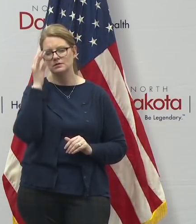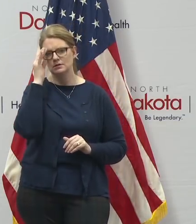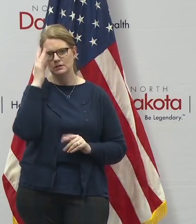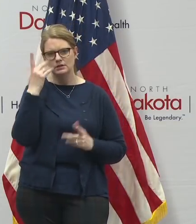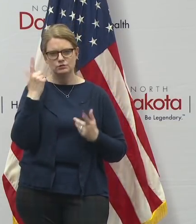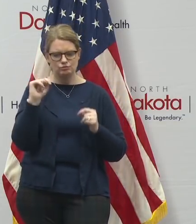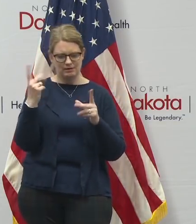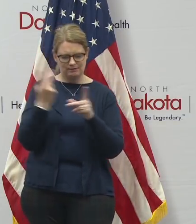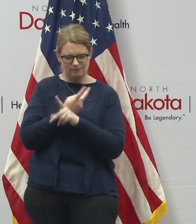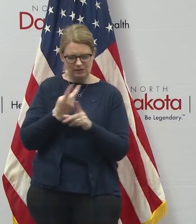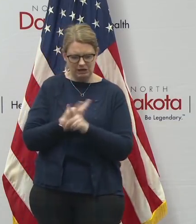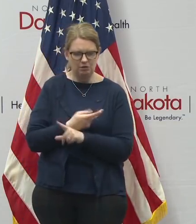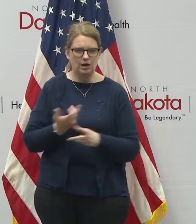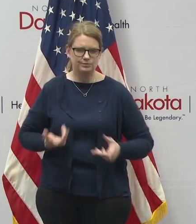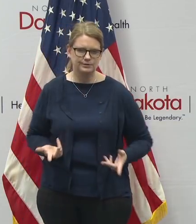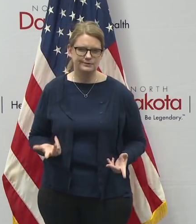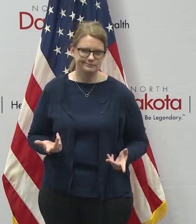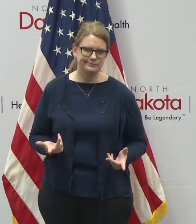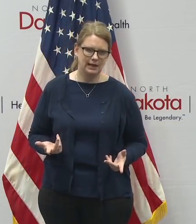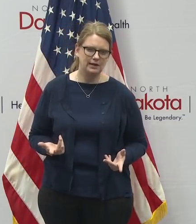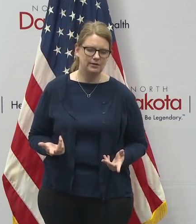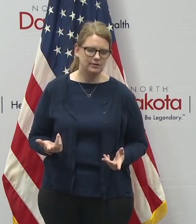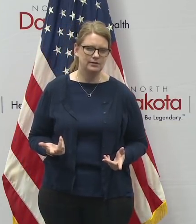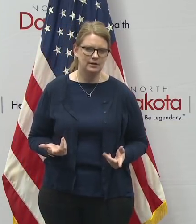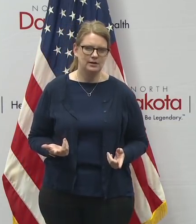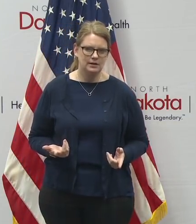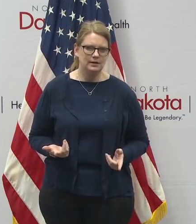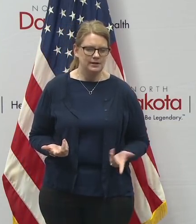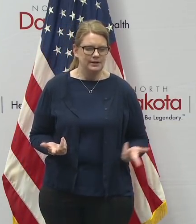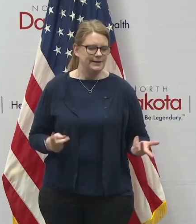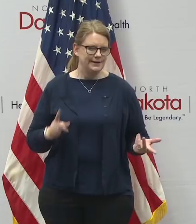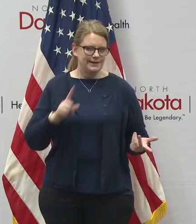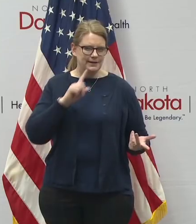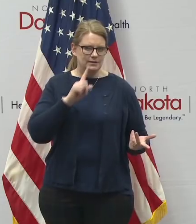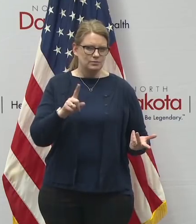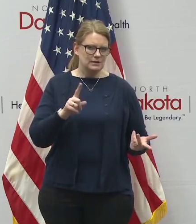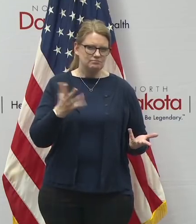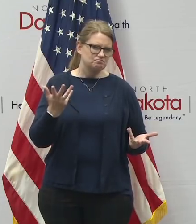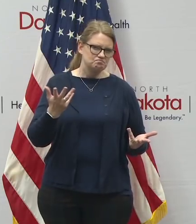filter those out and trying to really understand